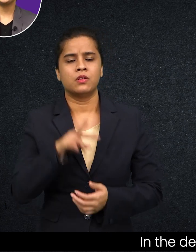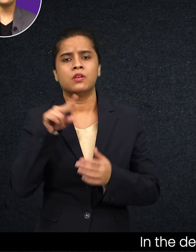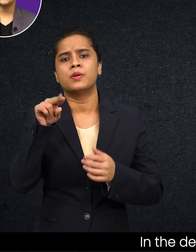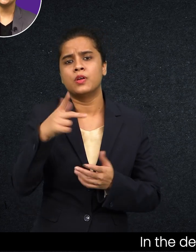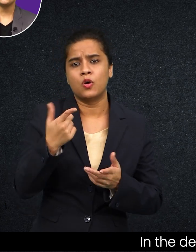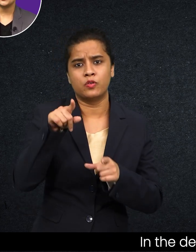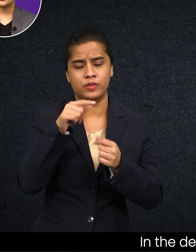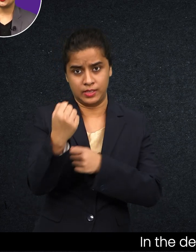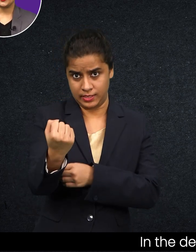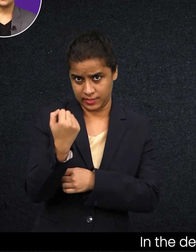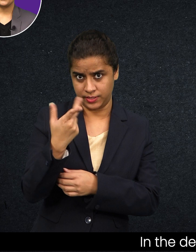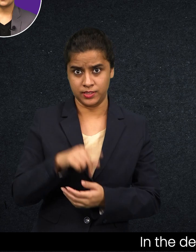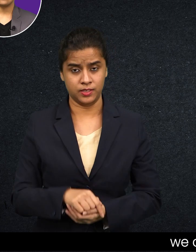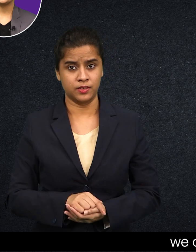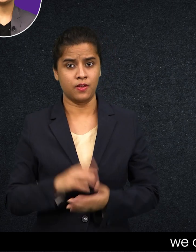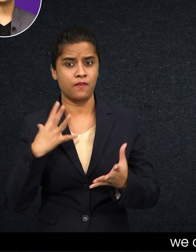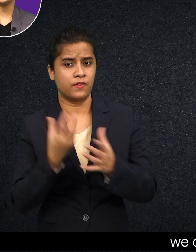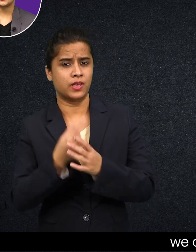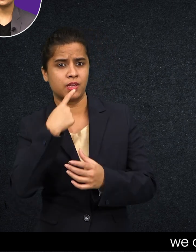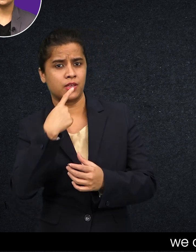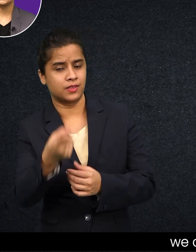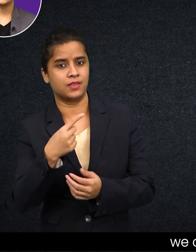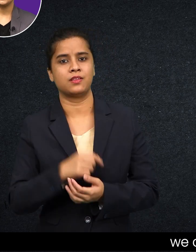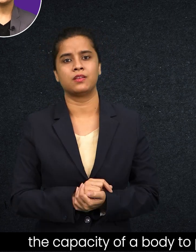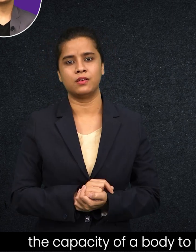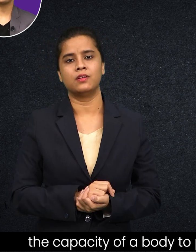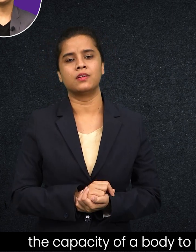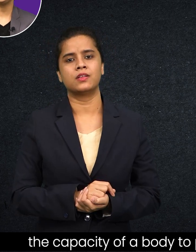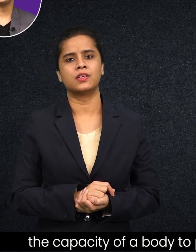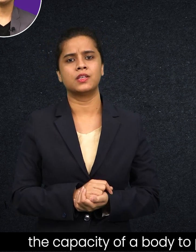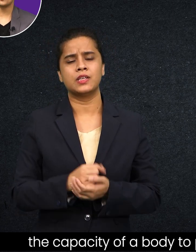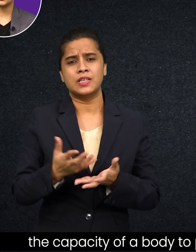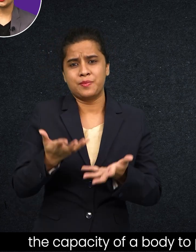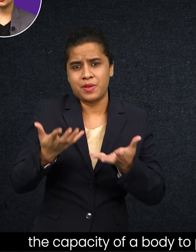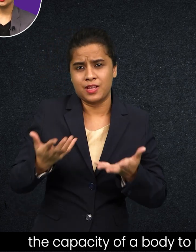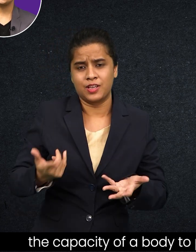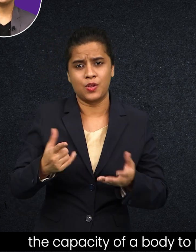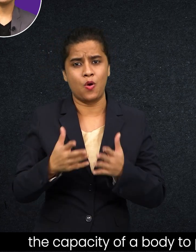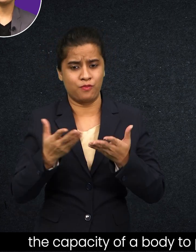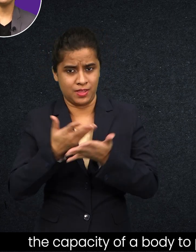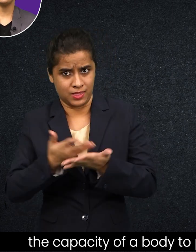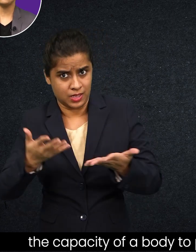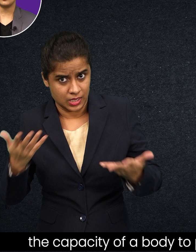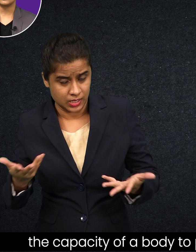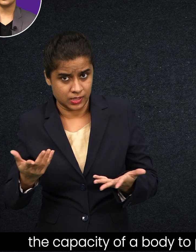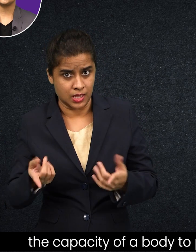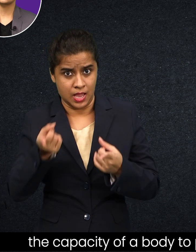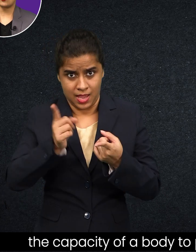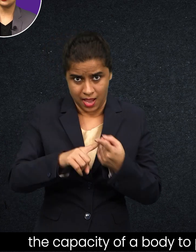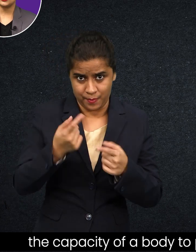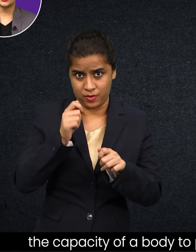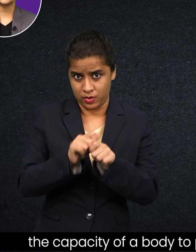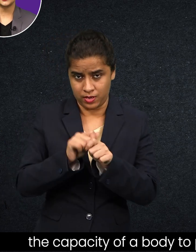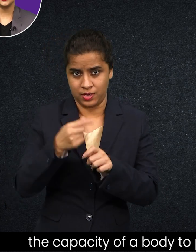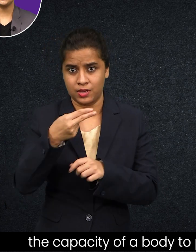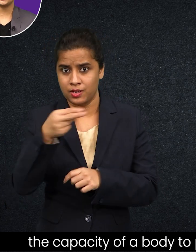In the definition of energy, we can say that the capacity of body to perform a work is